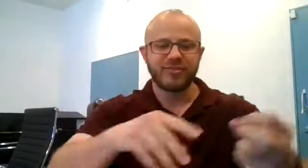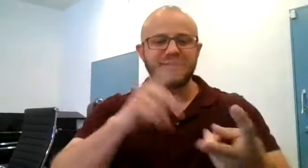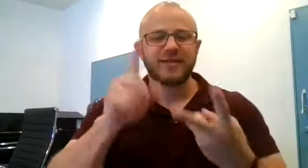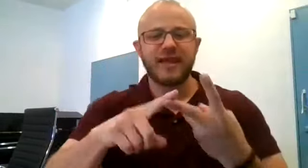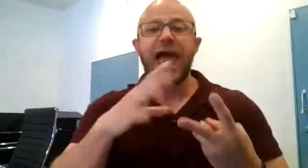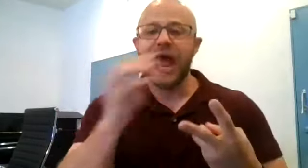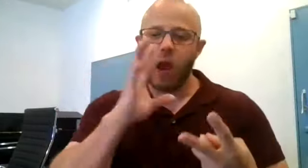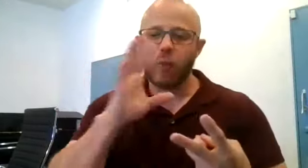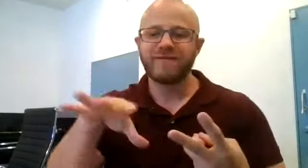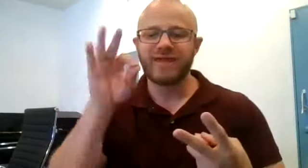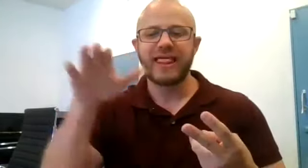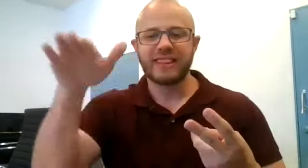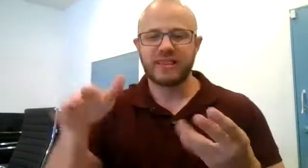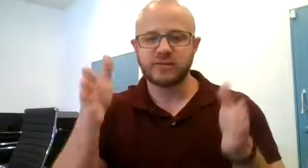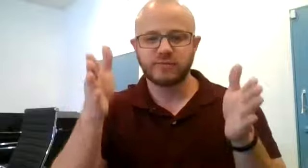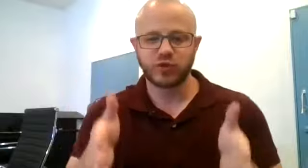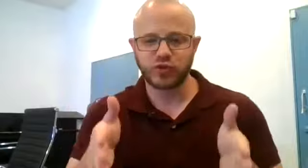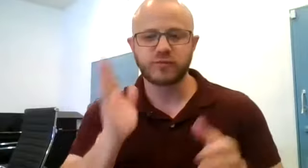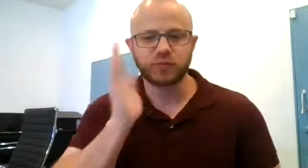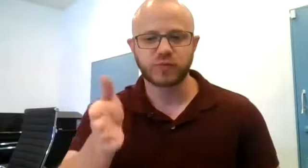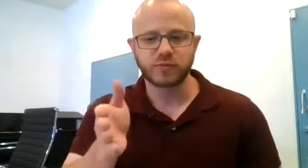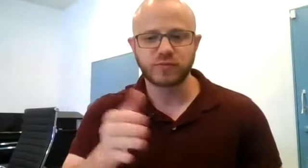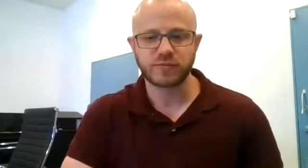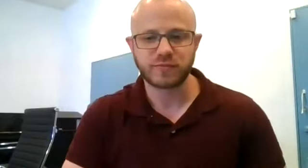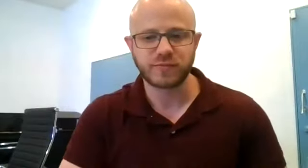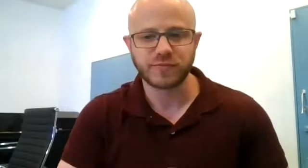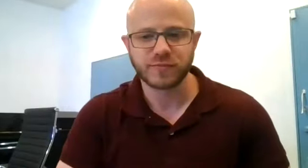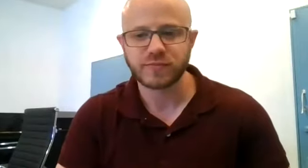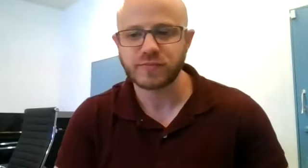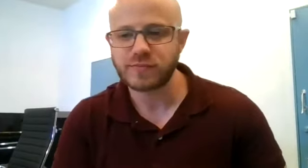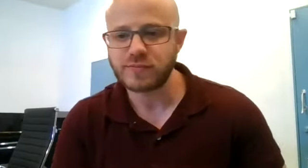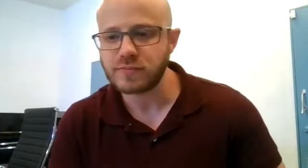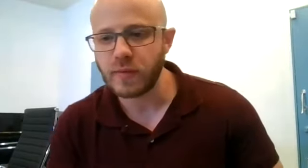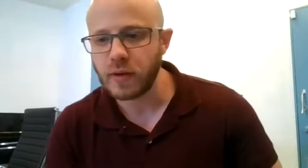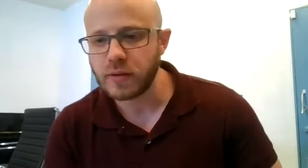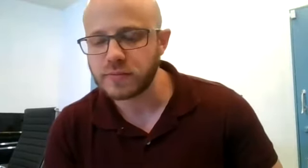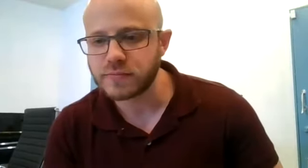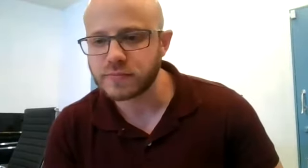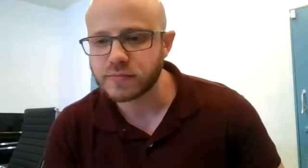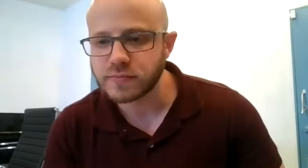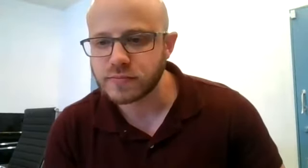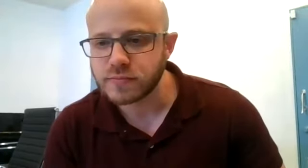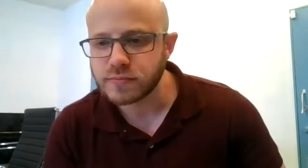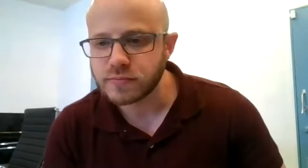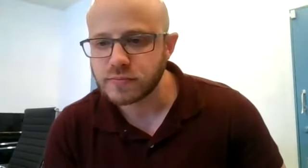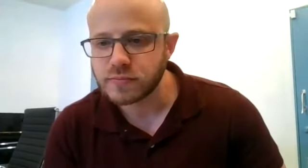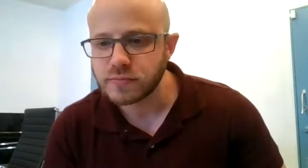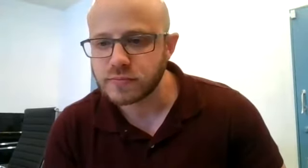to you. I will. And I will find how to appropriately sign little person.